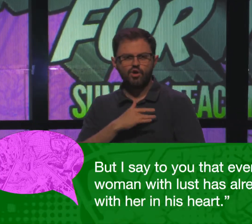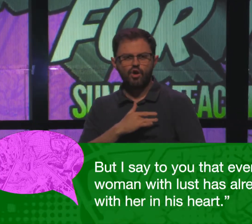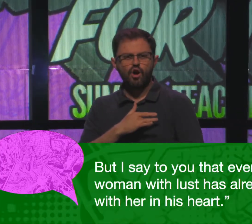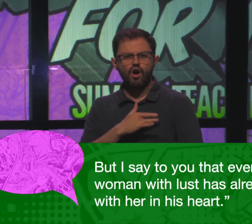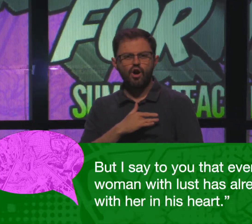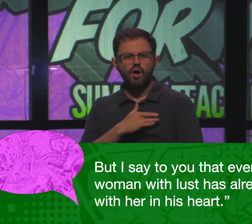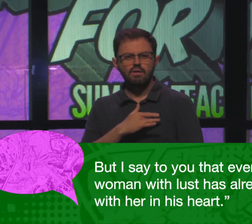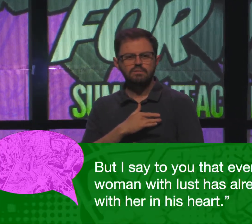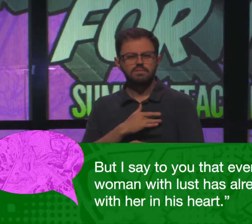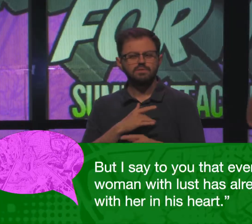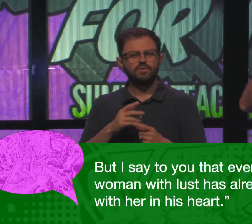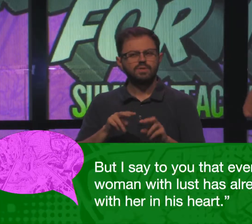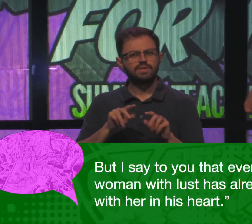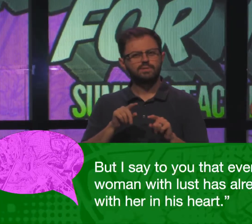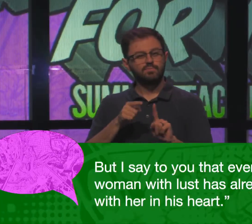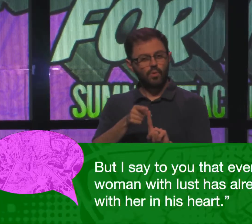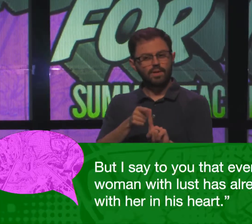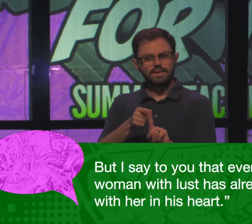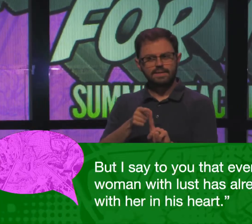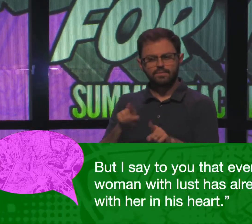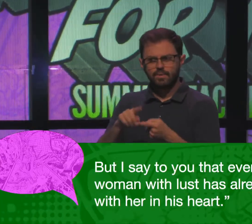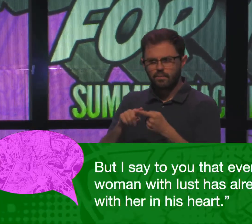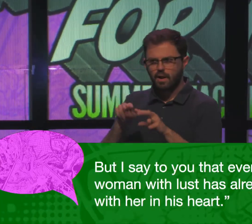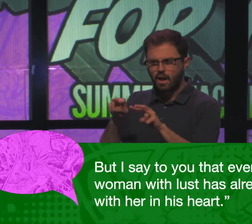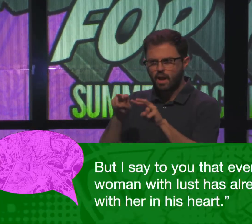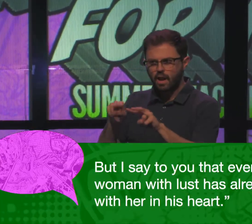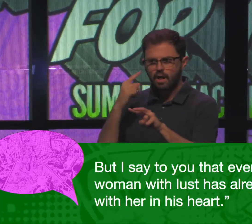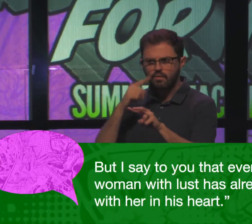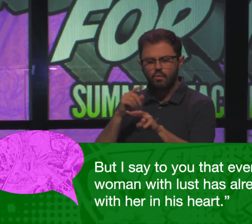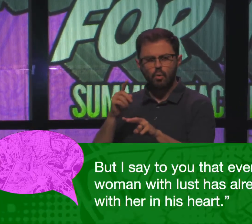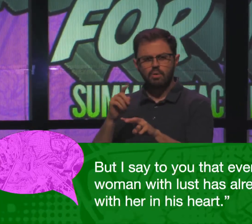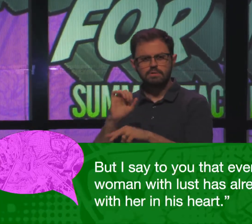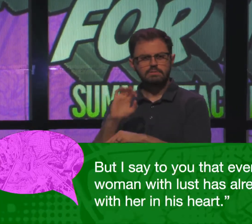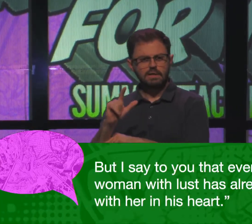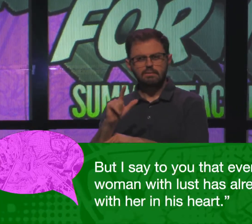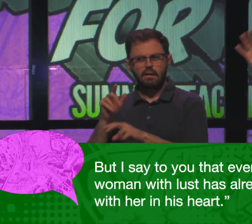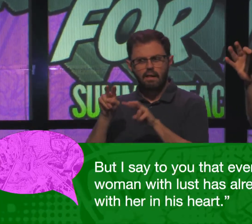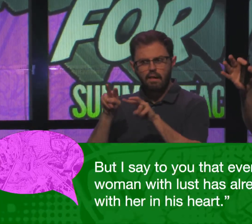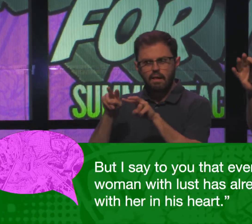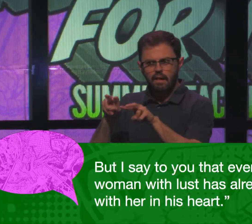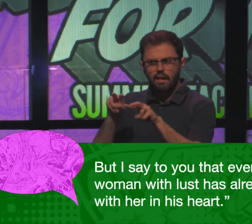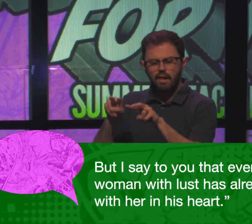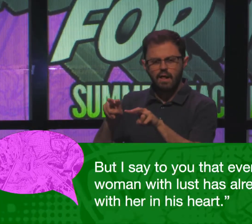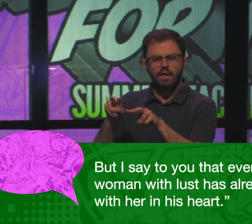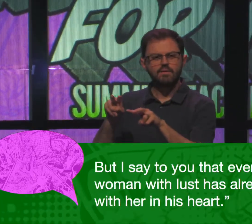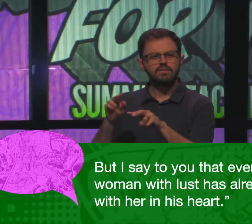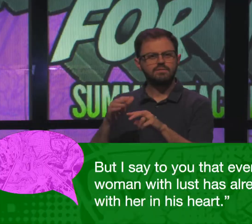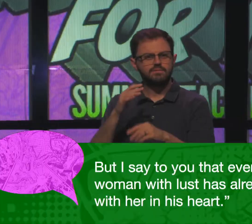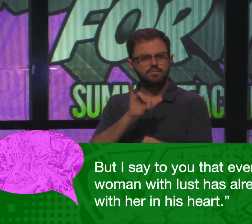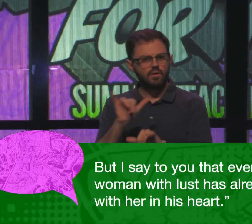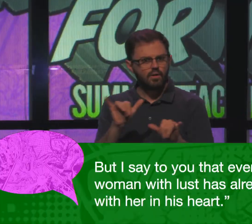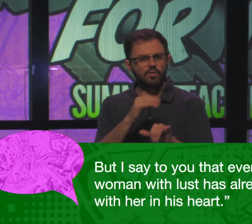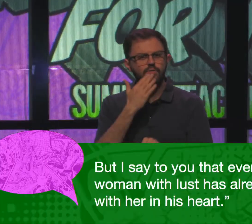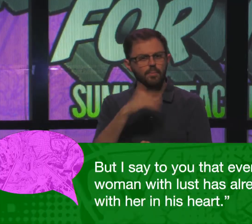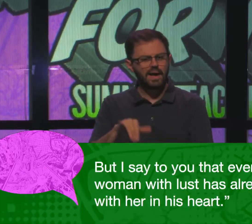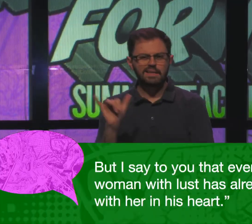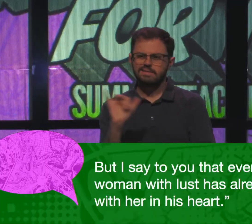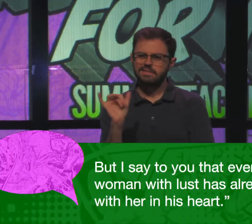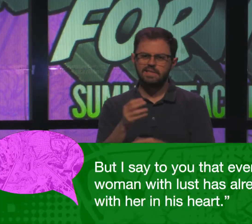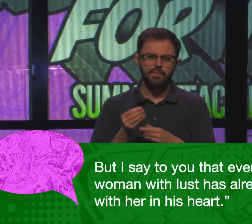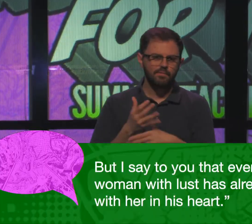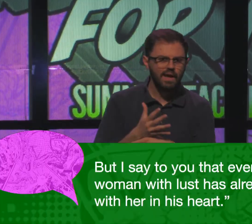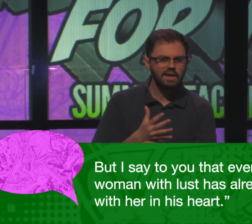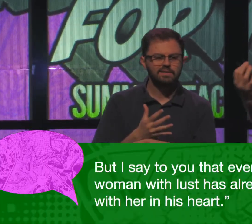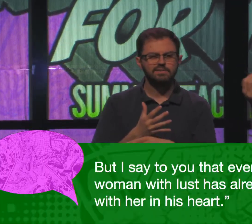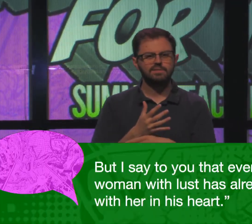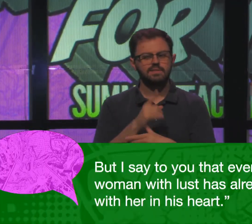people. So I'm going to take it like you think that this is really, really bad. Well, I'm telling you, it's the same effect in the human heart and the human condition and what it